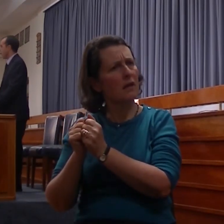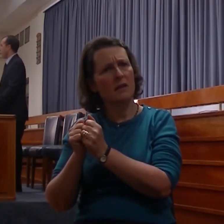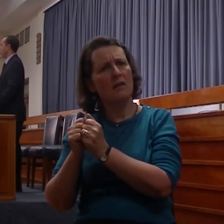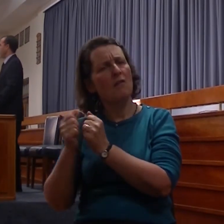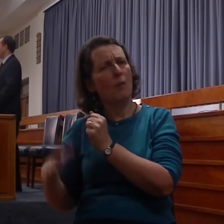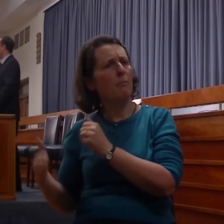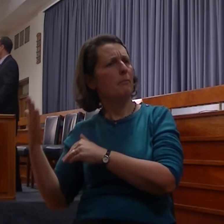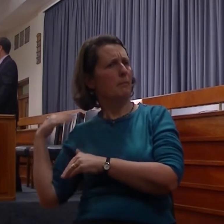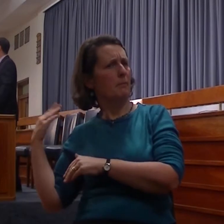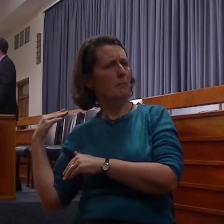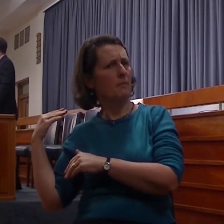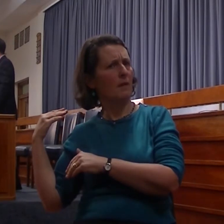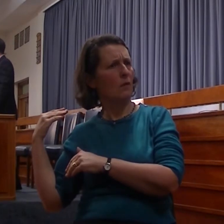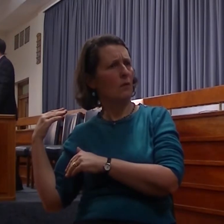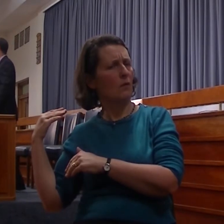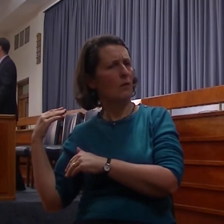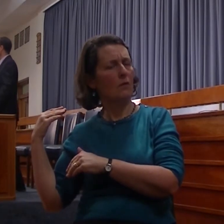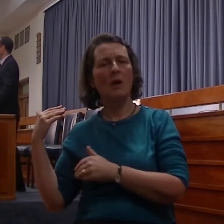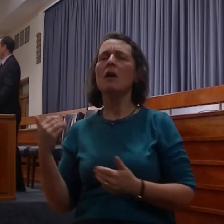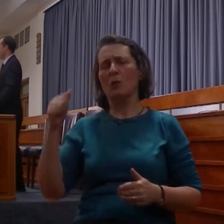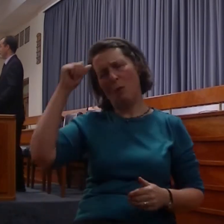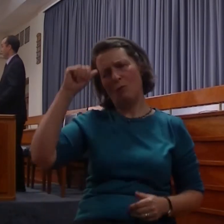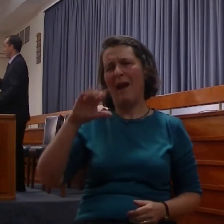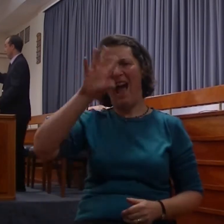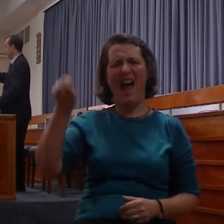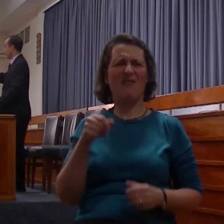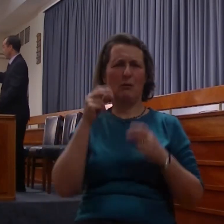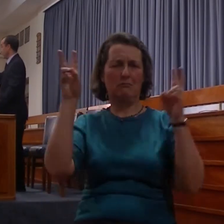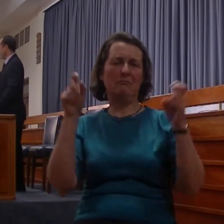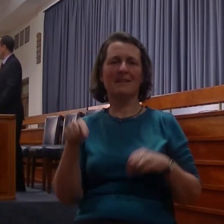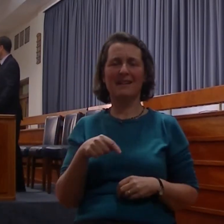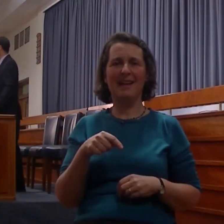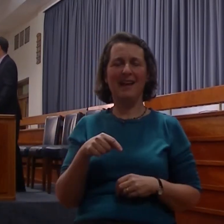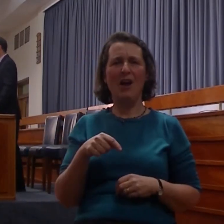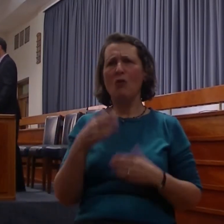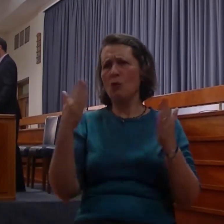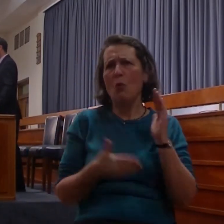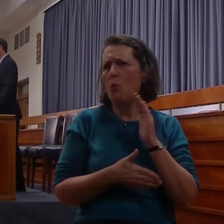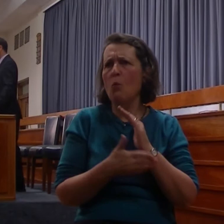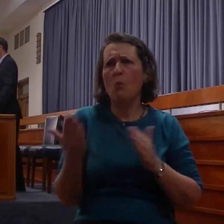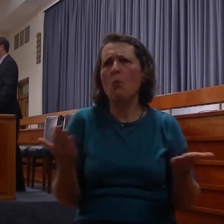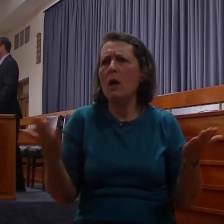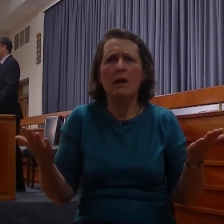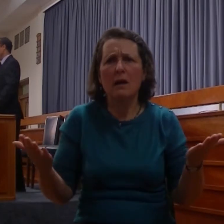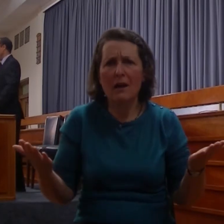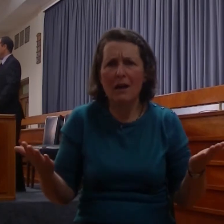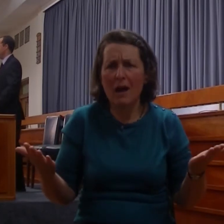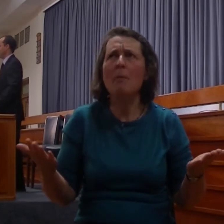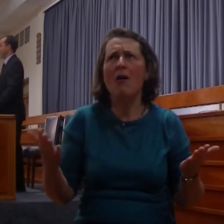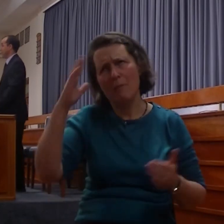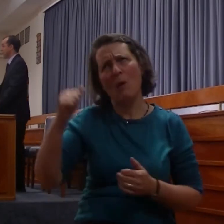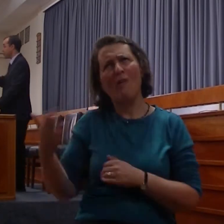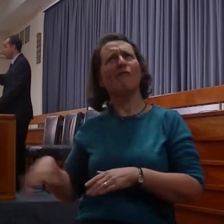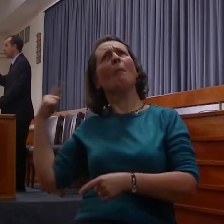remembering. Keep on remembering where you have fallen from. If you don't know where you are going, this is